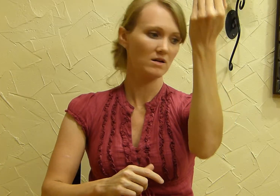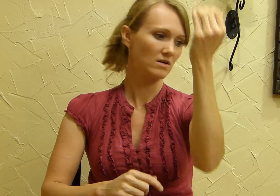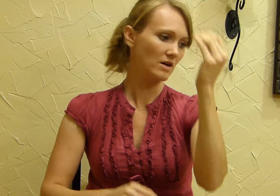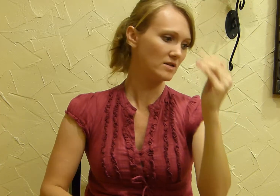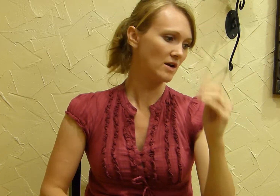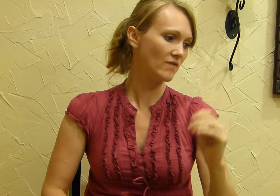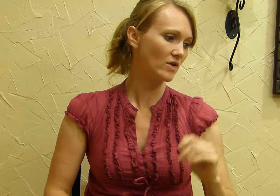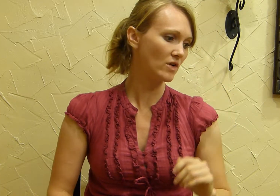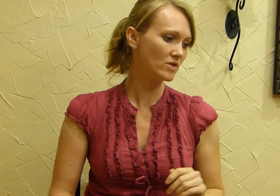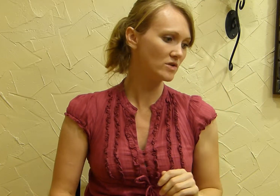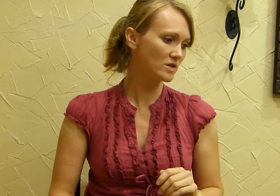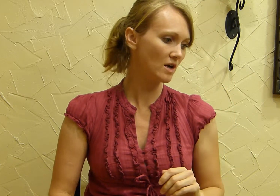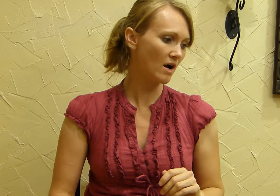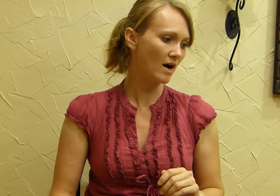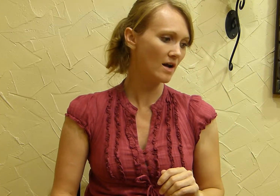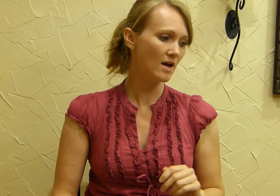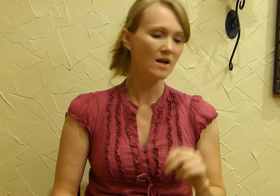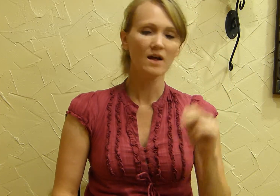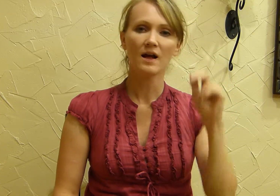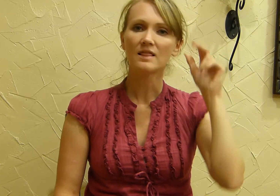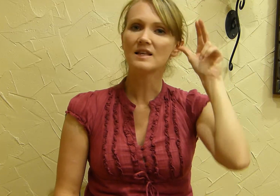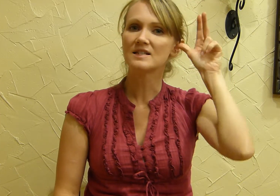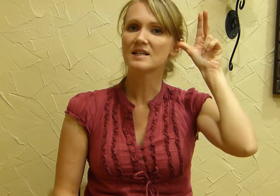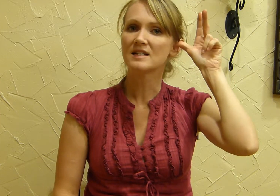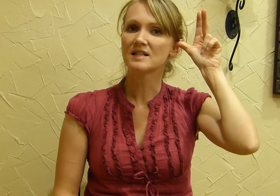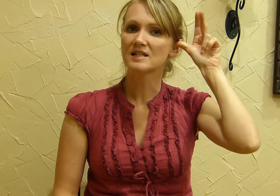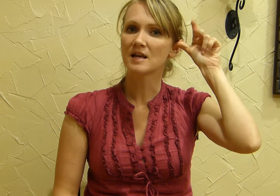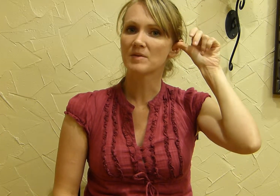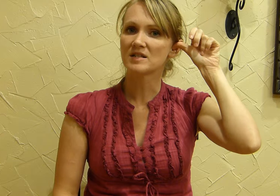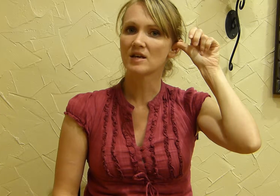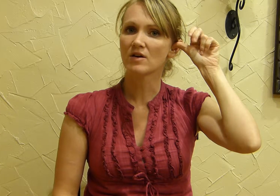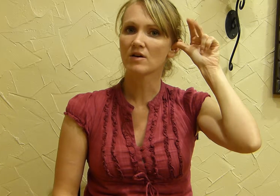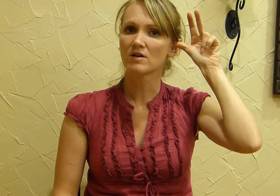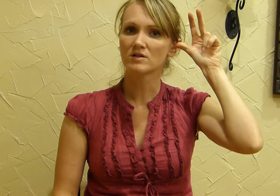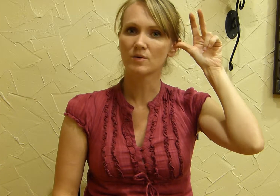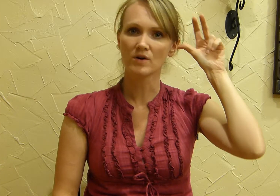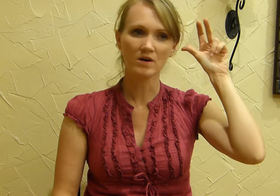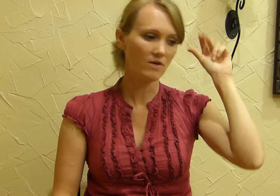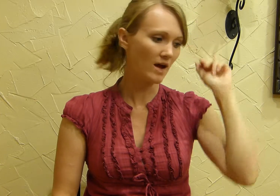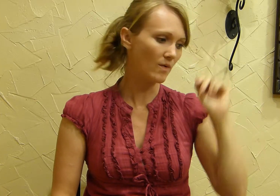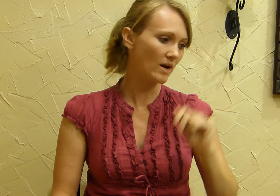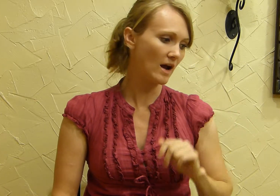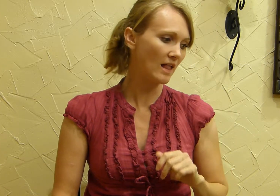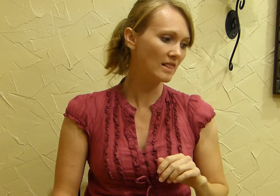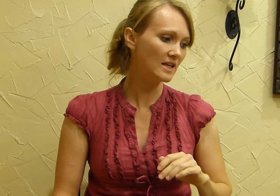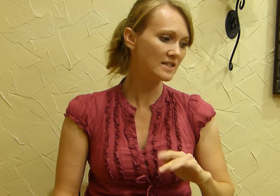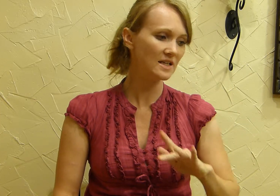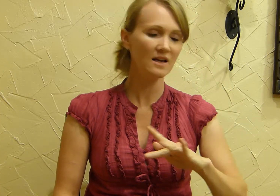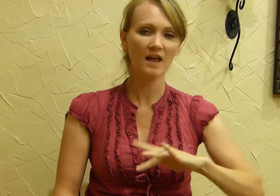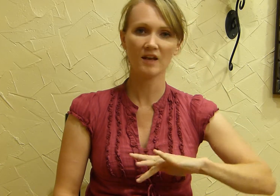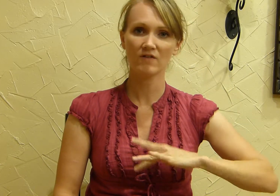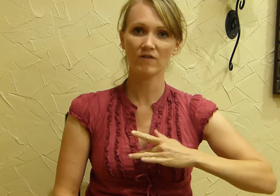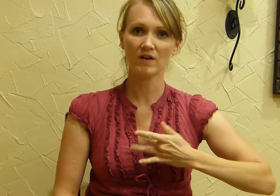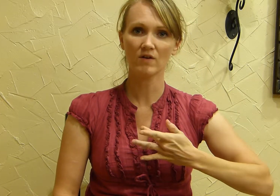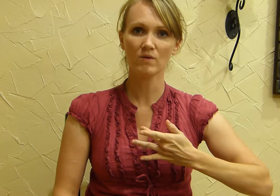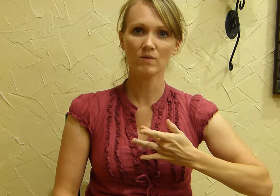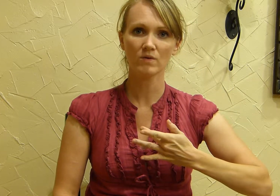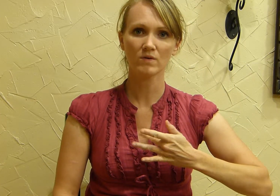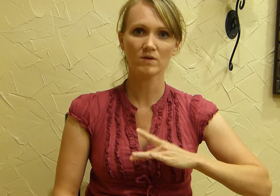Okay, so I feel closer to God. Listen is the same as here. So we already know that one. I listen and feel.